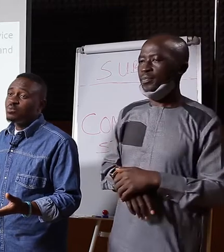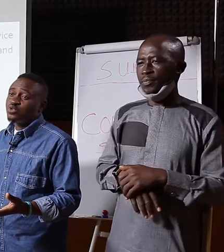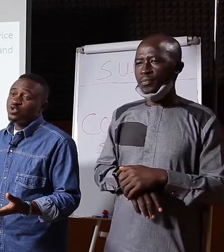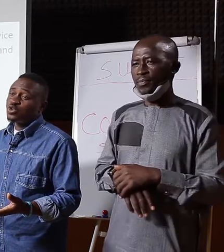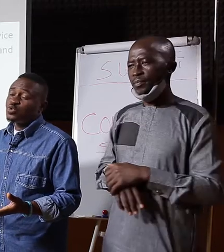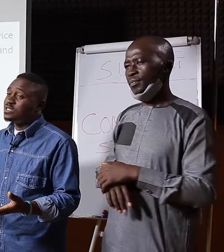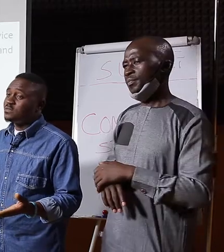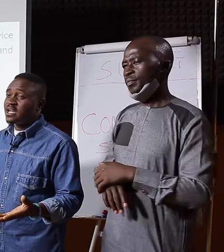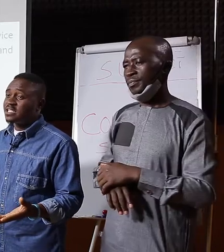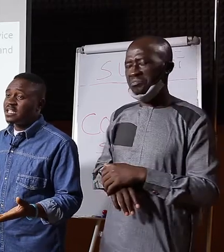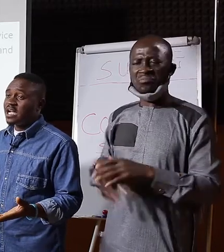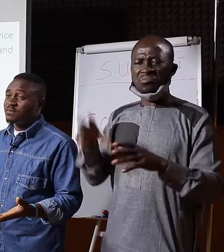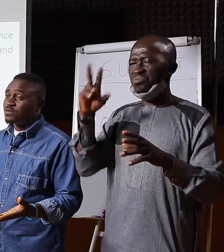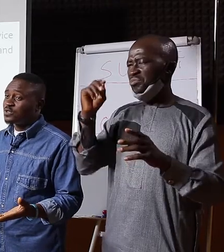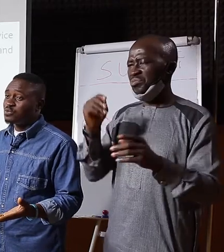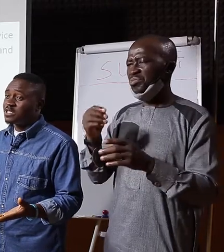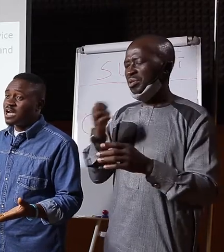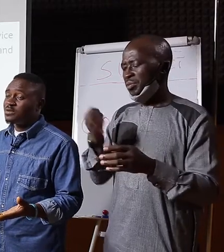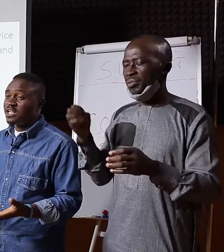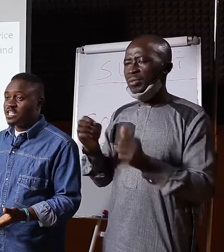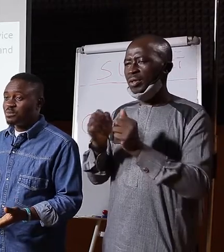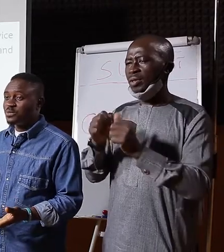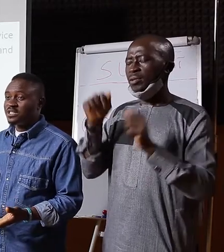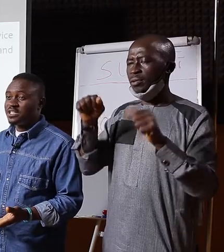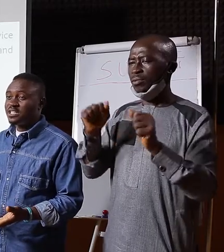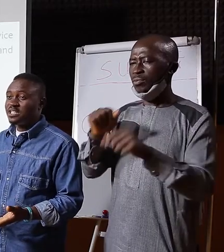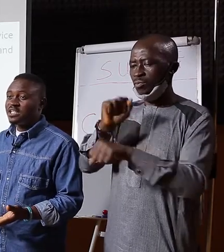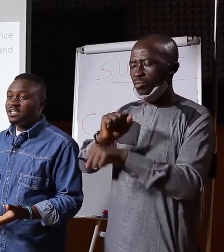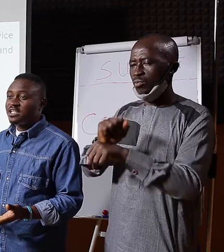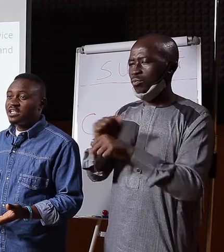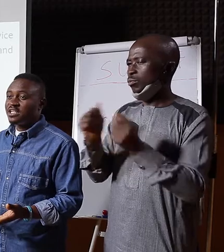There's almost no device that can function without a keyboard.